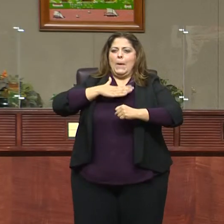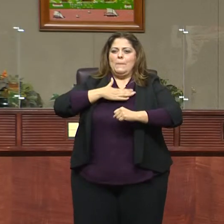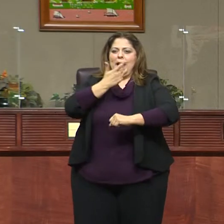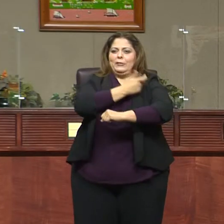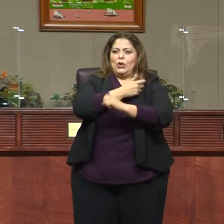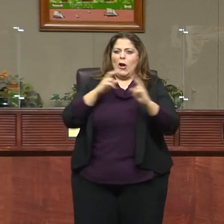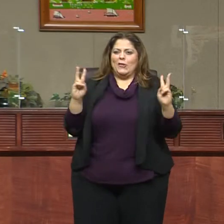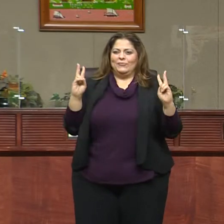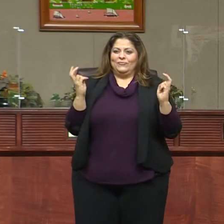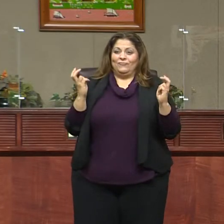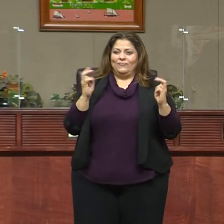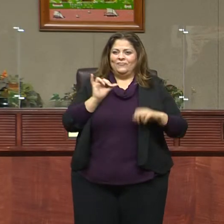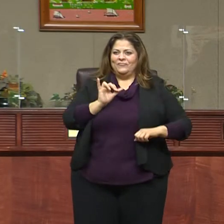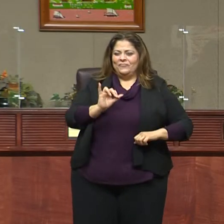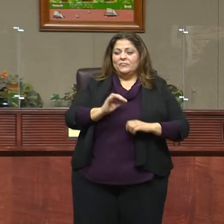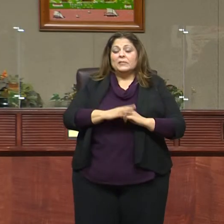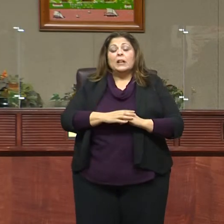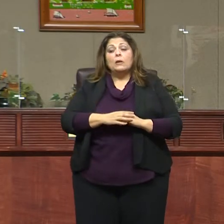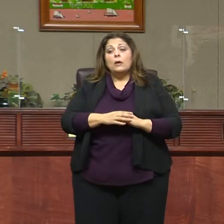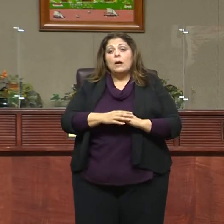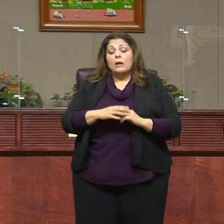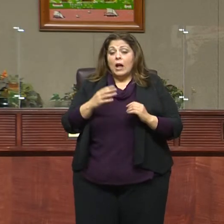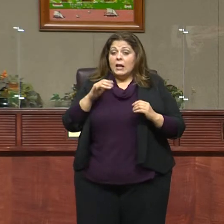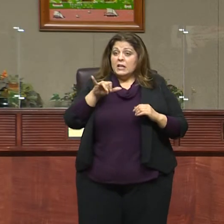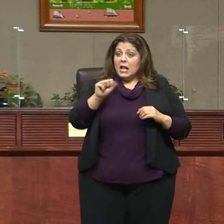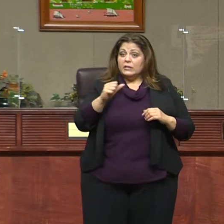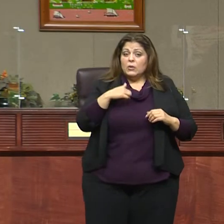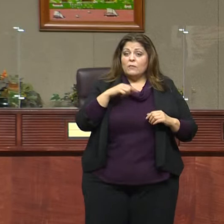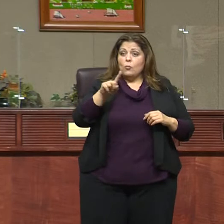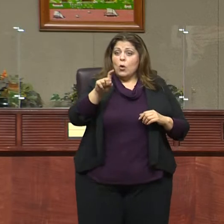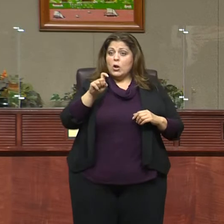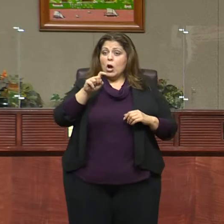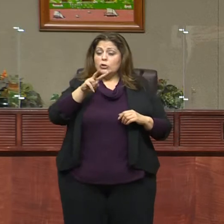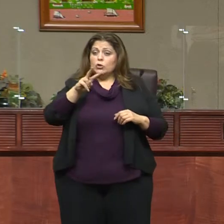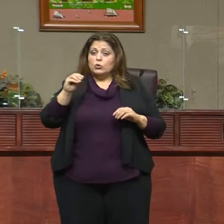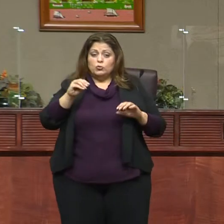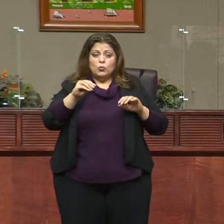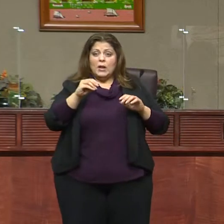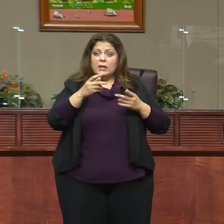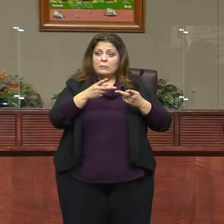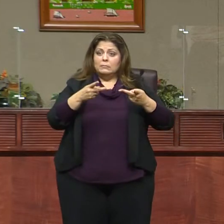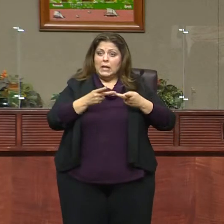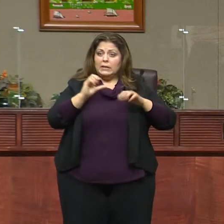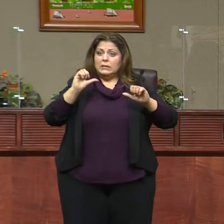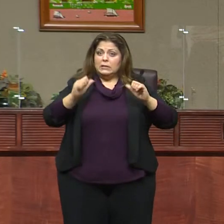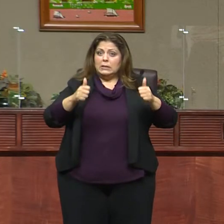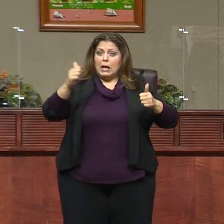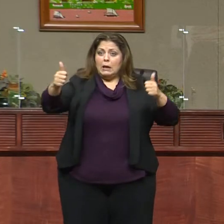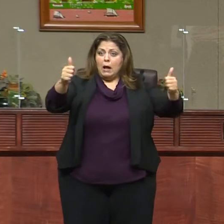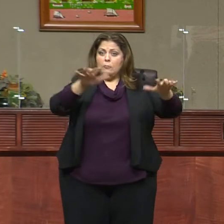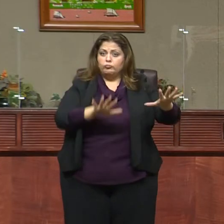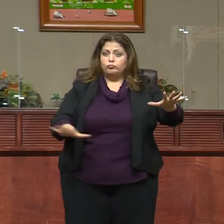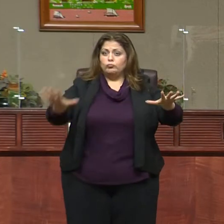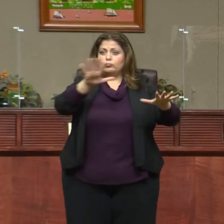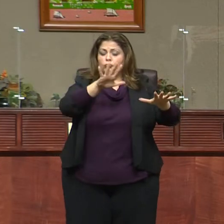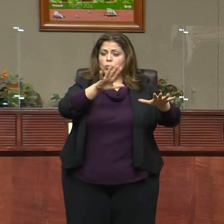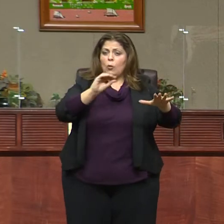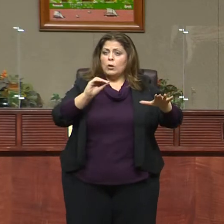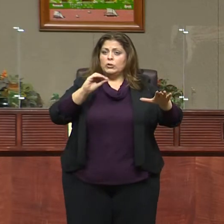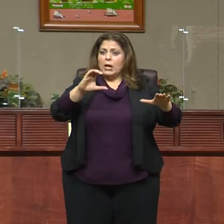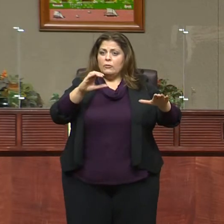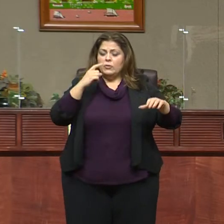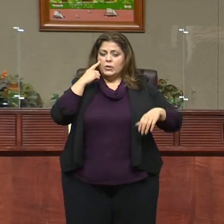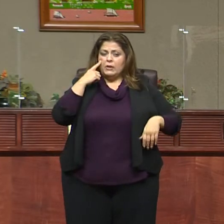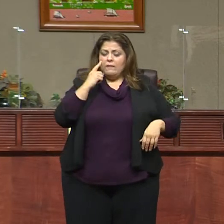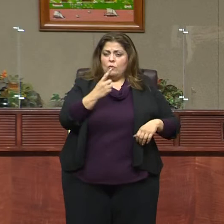though there are multiple locations, obviously with 120 sites throughout the county, most of them are not designed to do